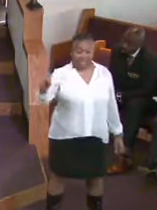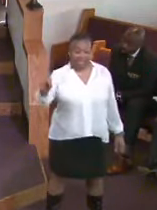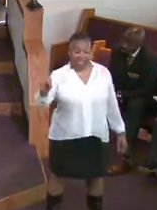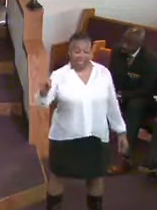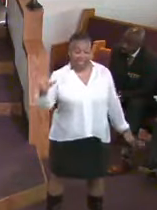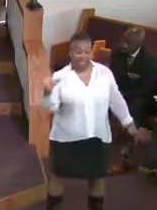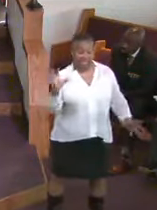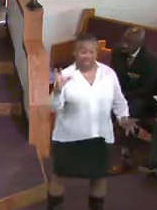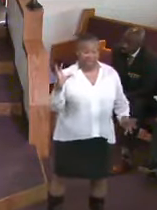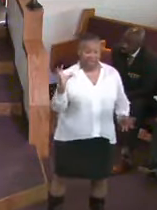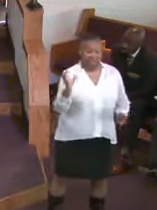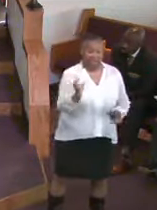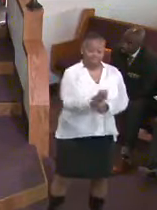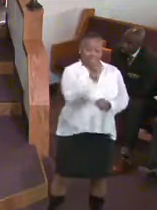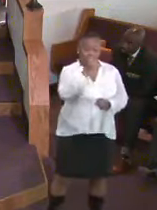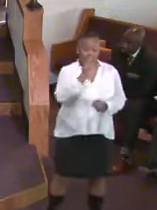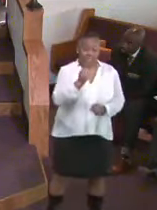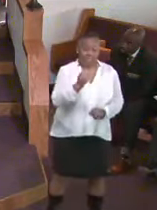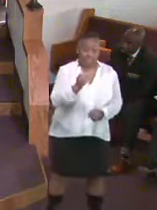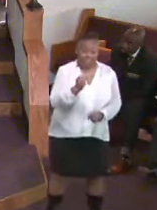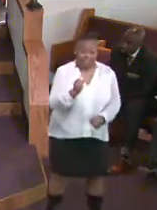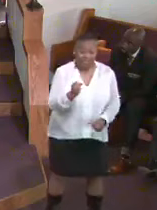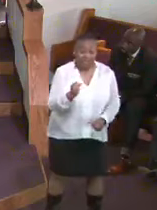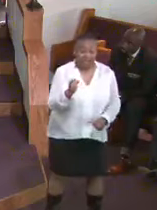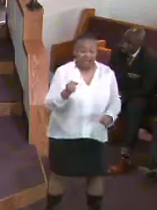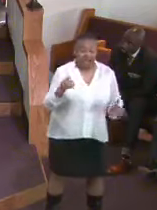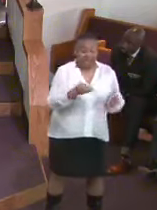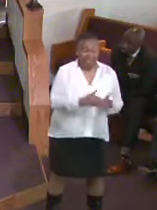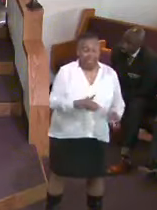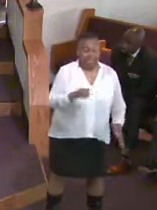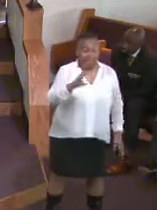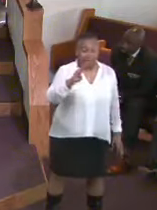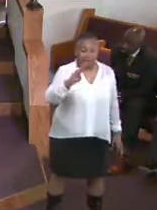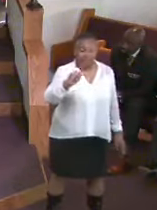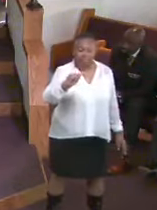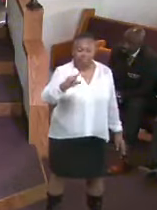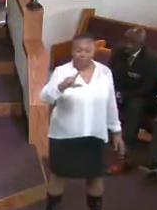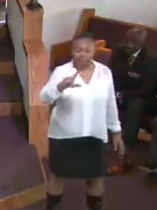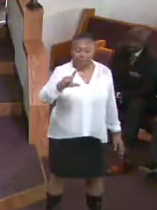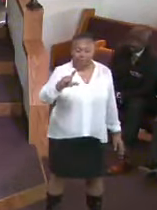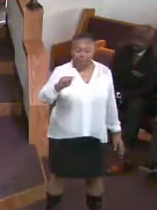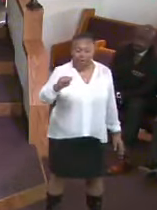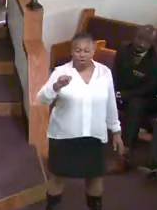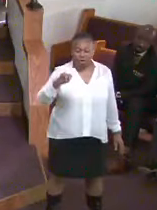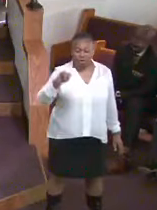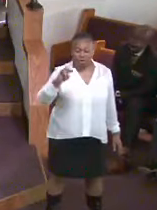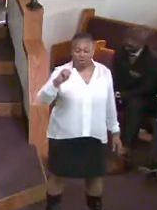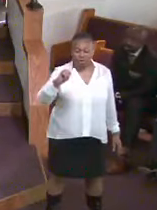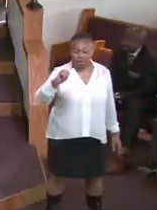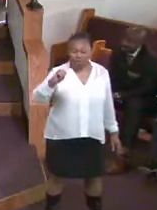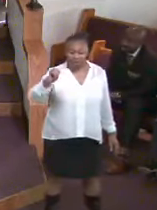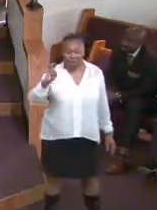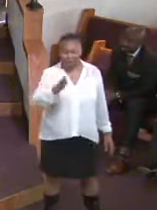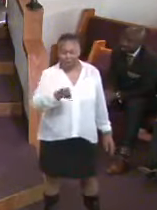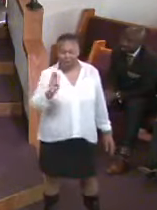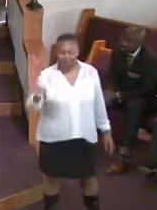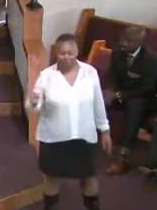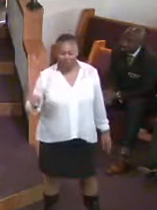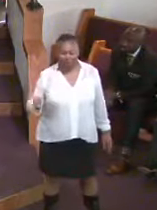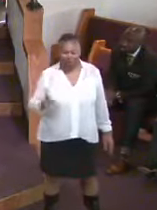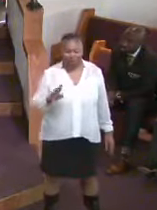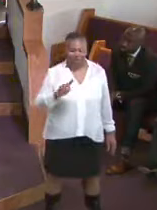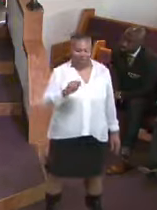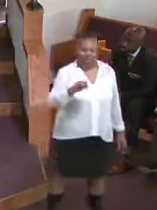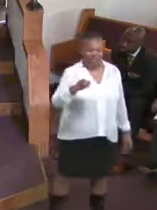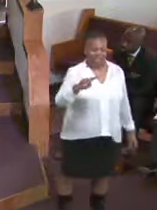to a wonderful celebration. And again, we want to be mindful of all the announcements that have been printed in our bulletin. Now we'll be blessed with more